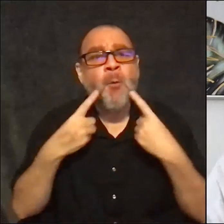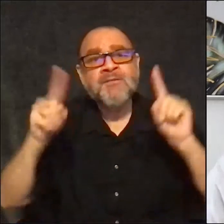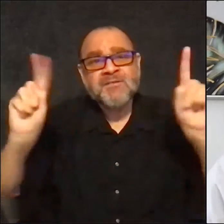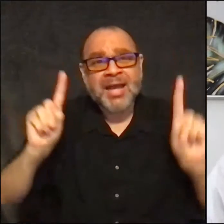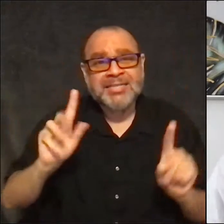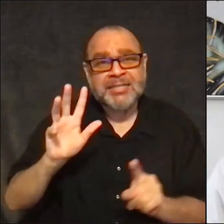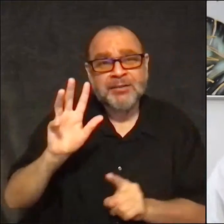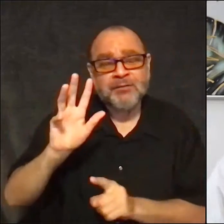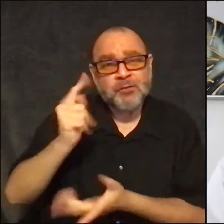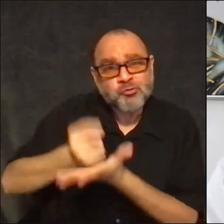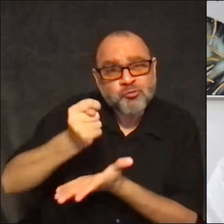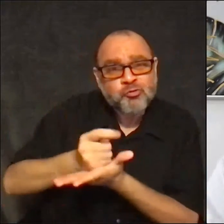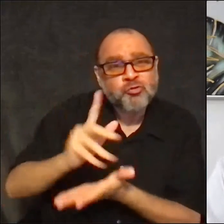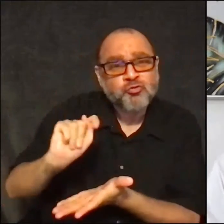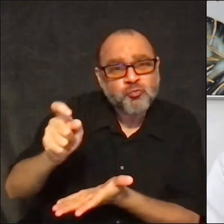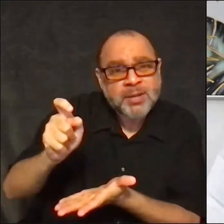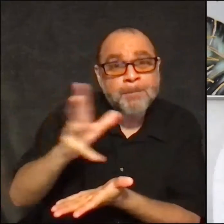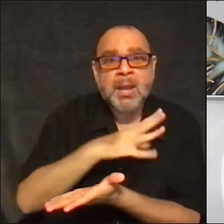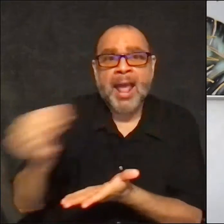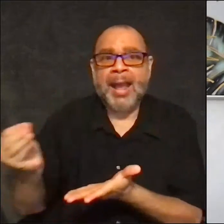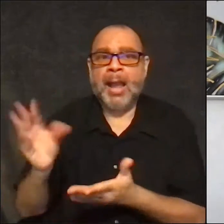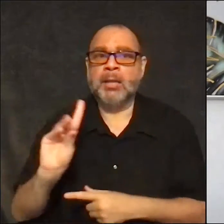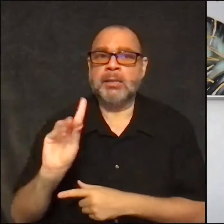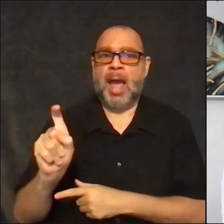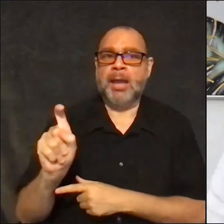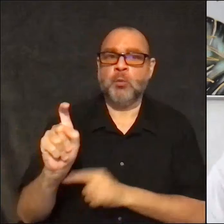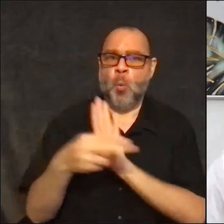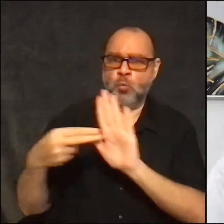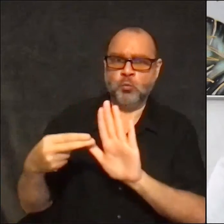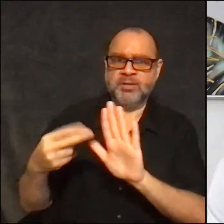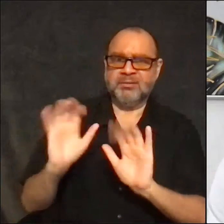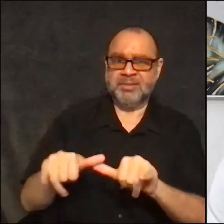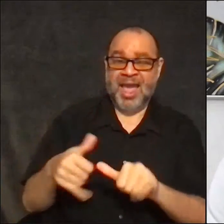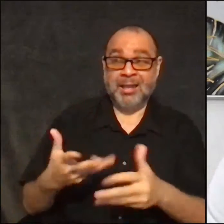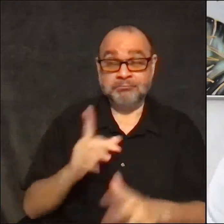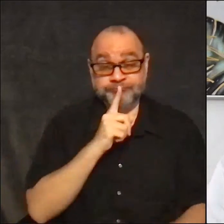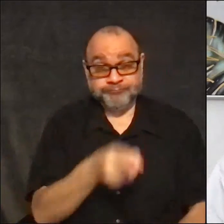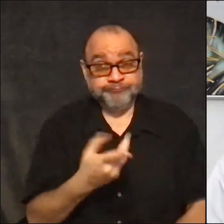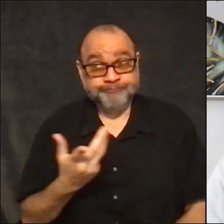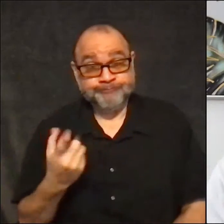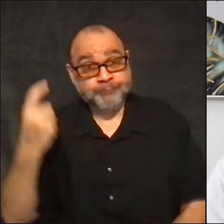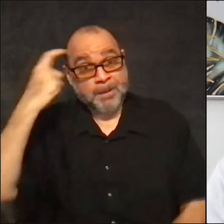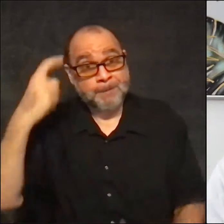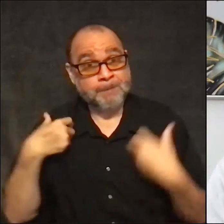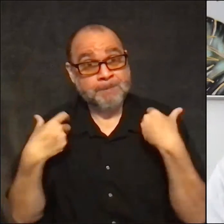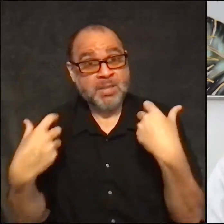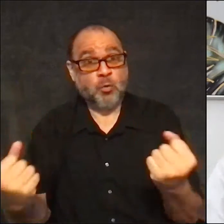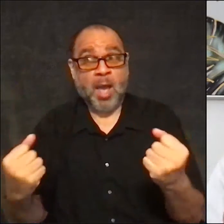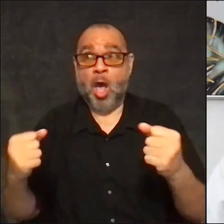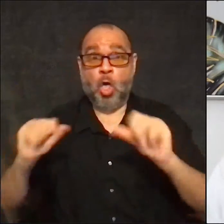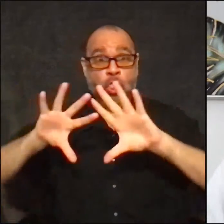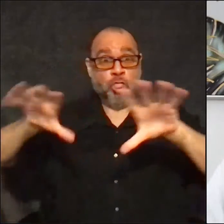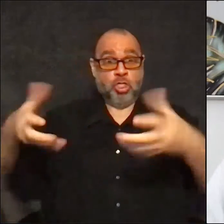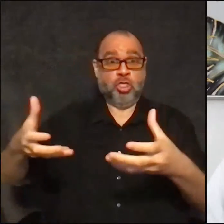accurate diagnosis. And that's been a long-standing problem in the mental health industry.